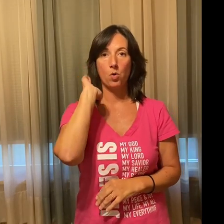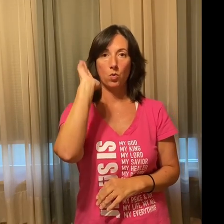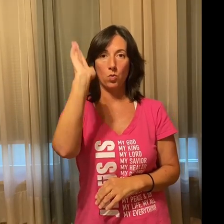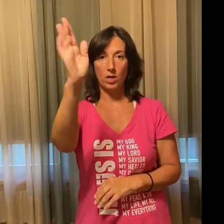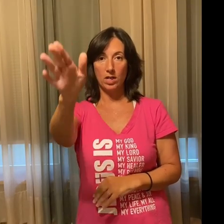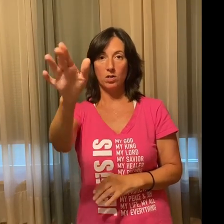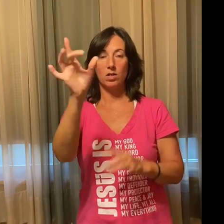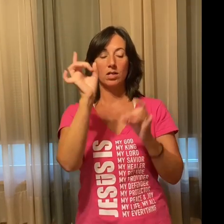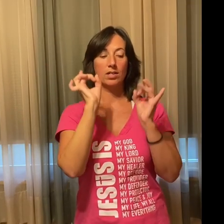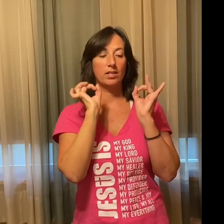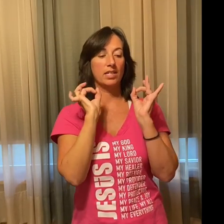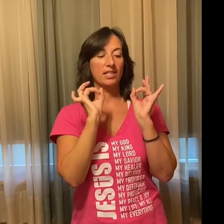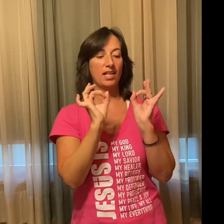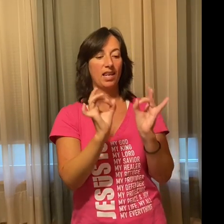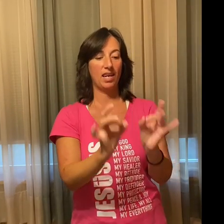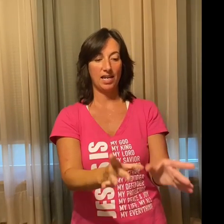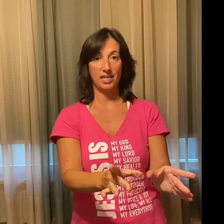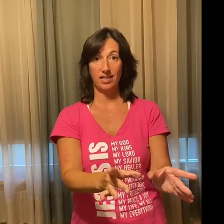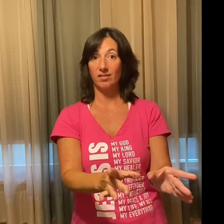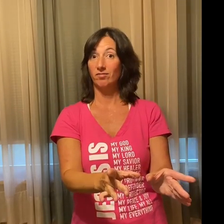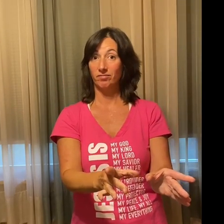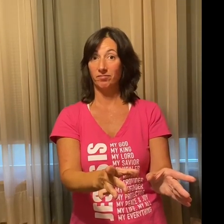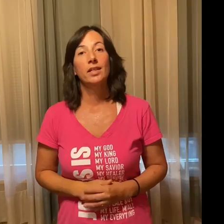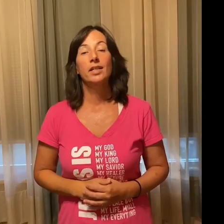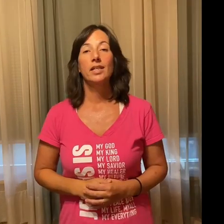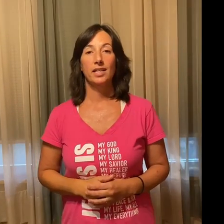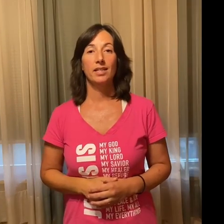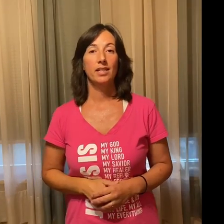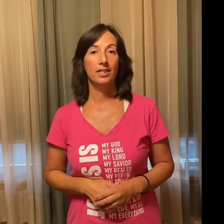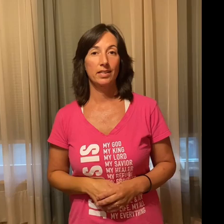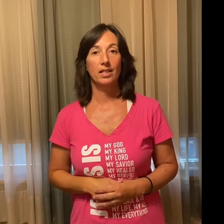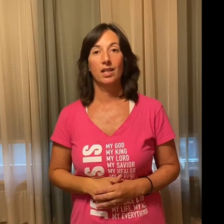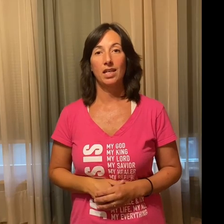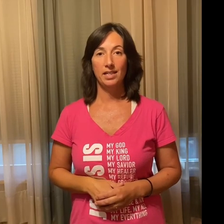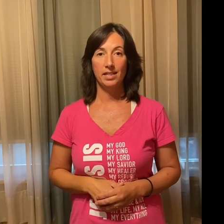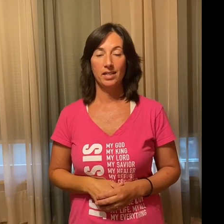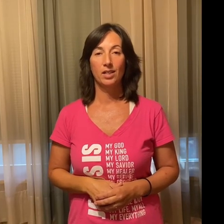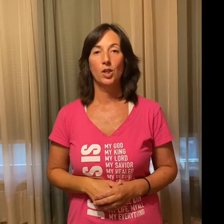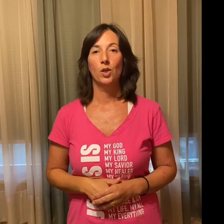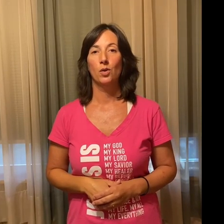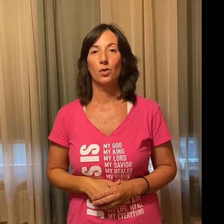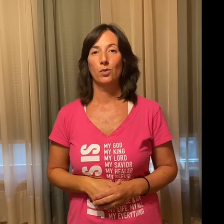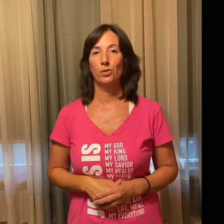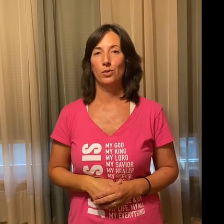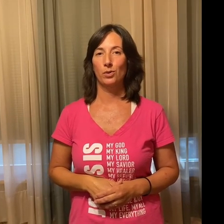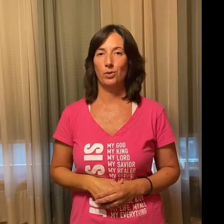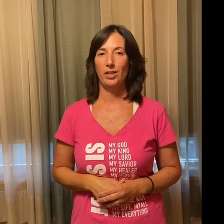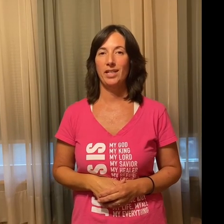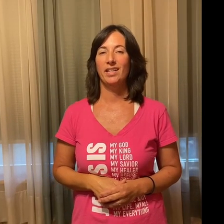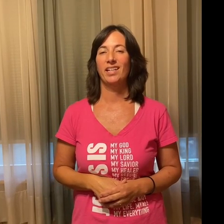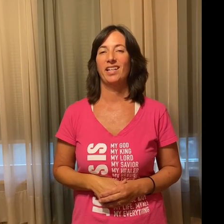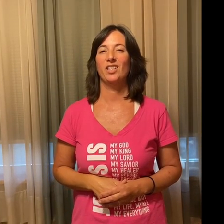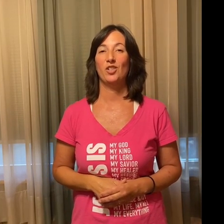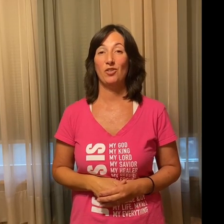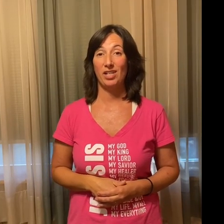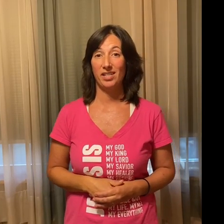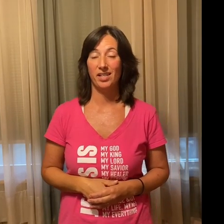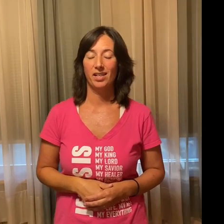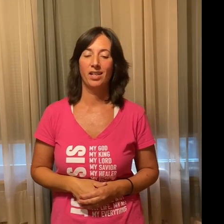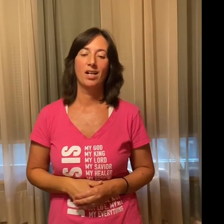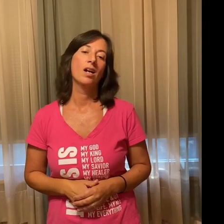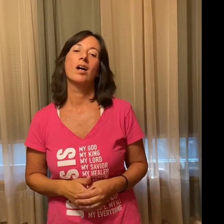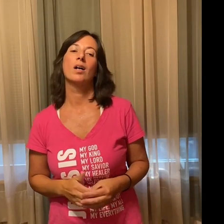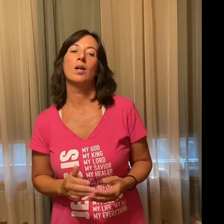we will dislike. In his light, glory, and